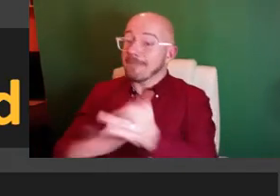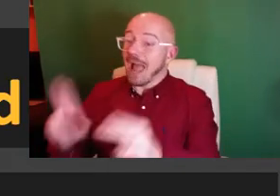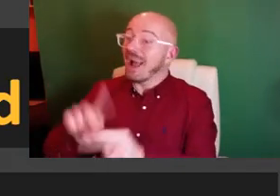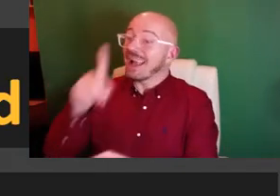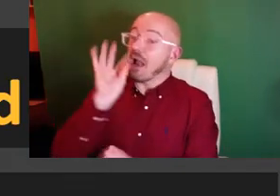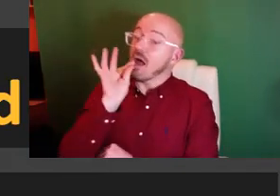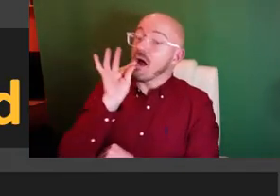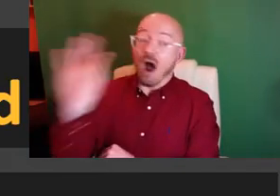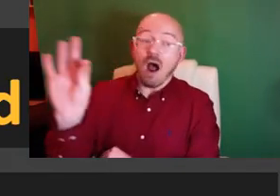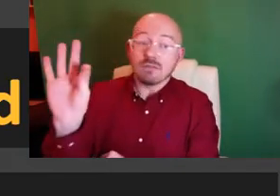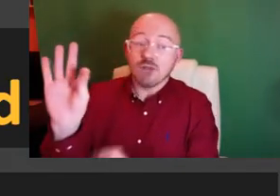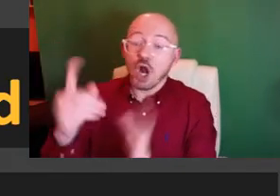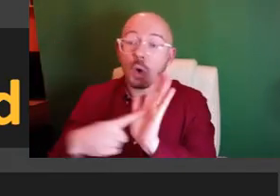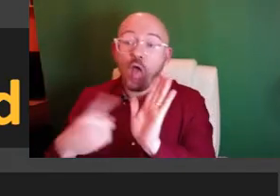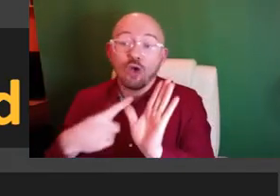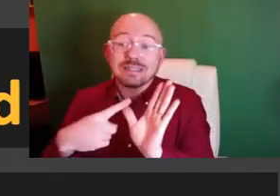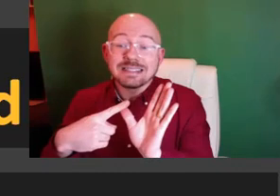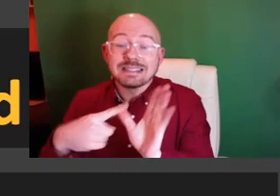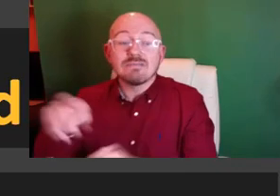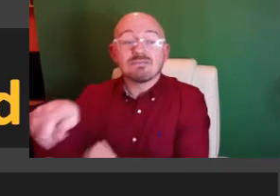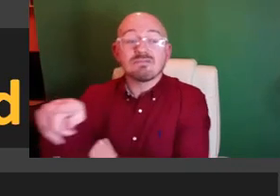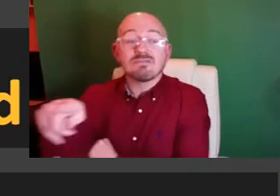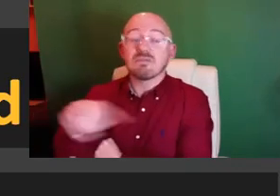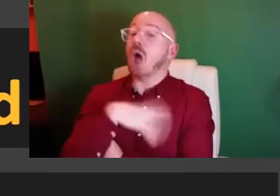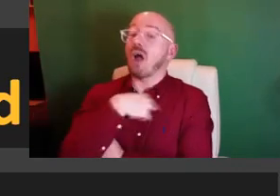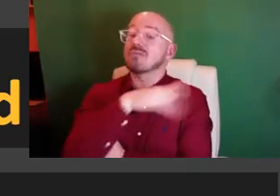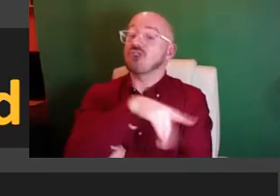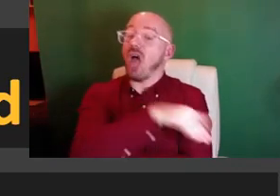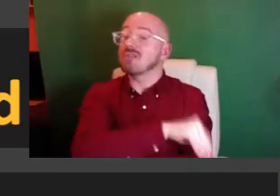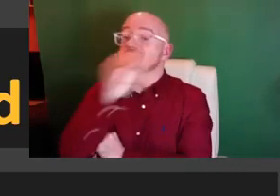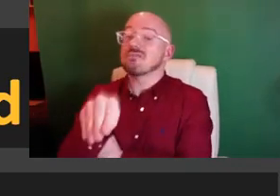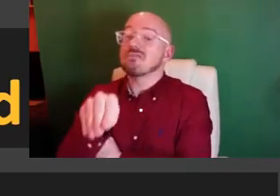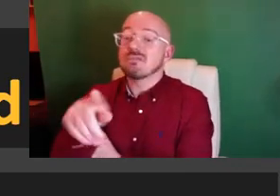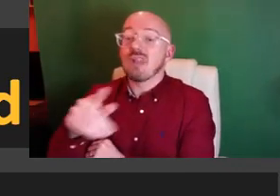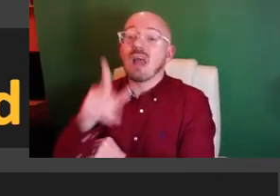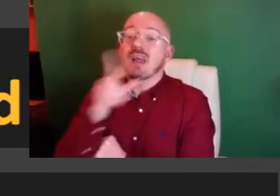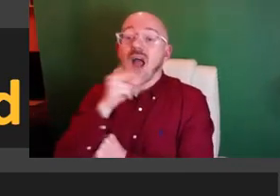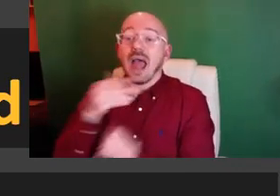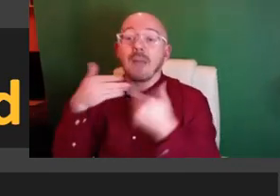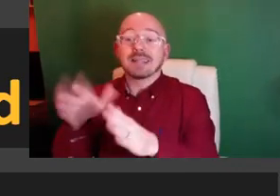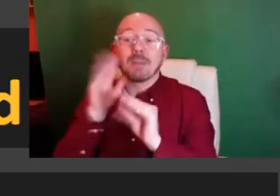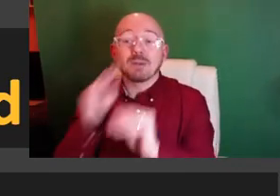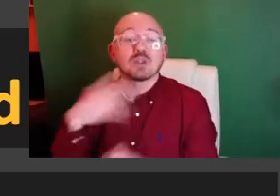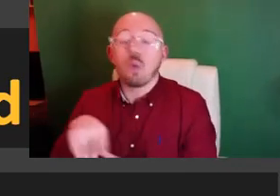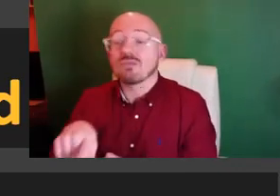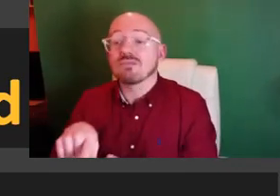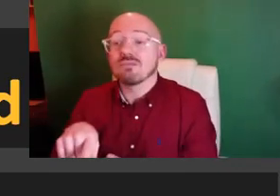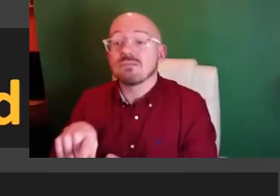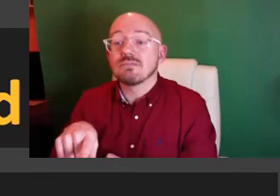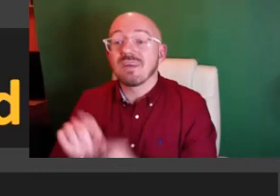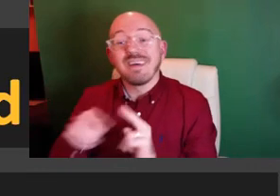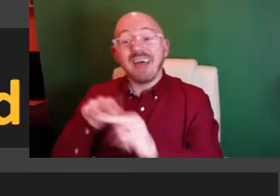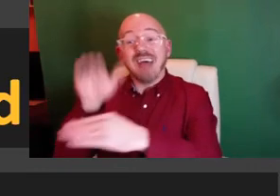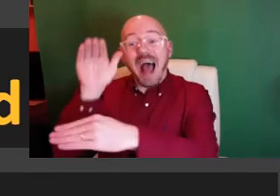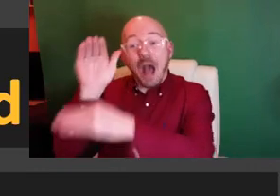But when we compare to Gaelic language influences, this isn't the same